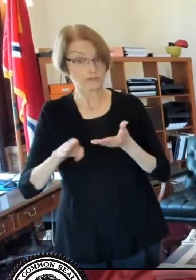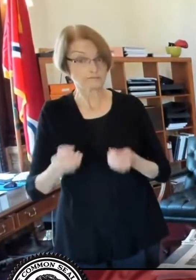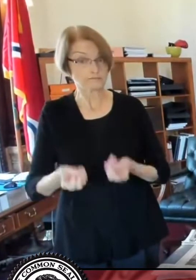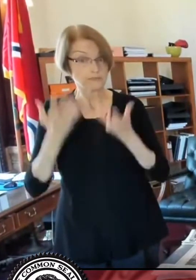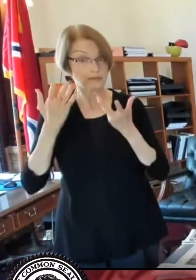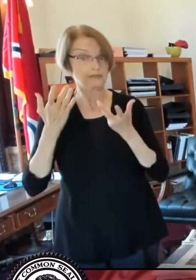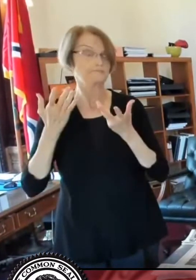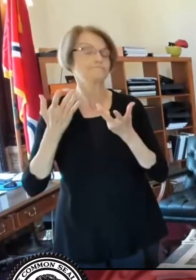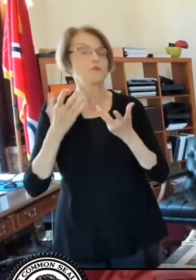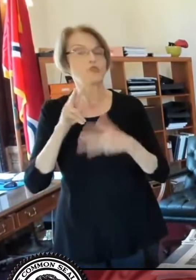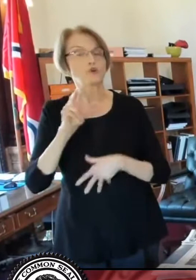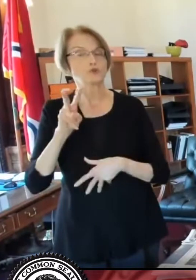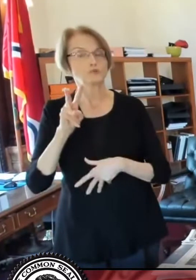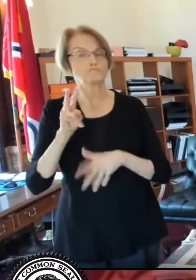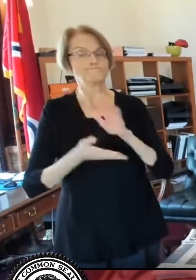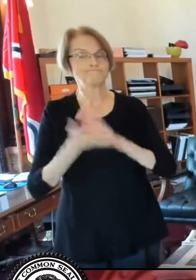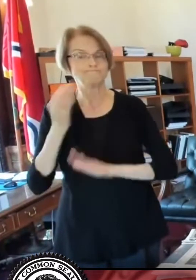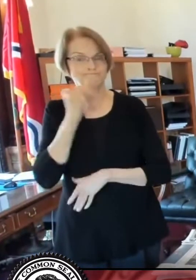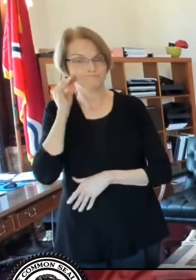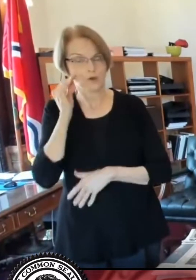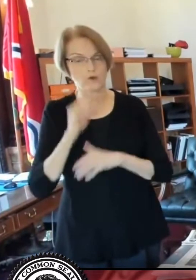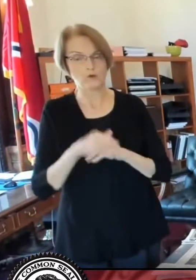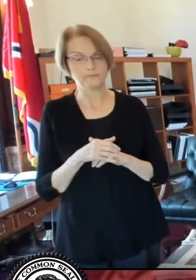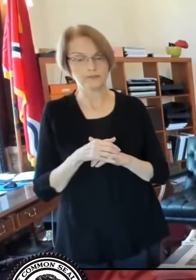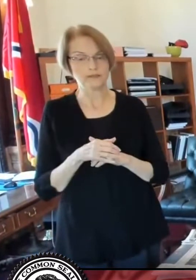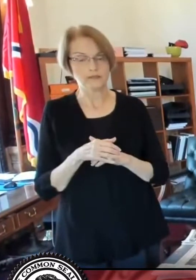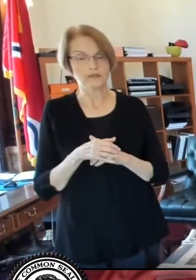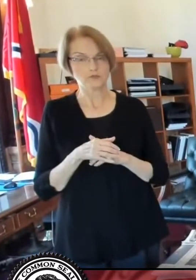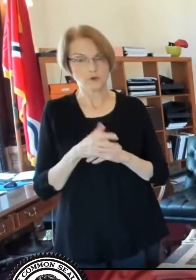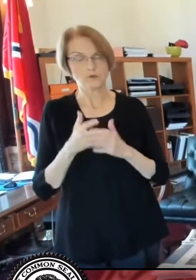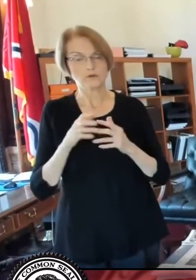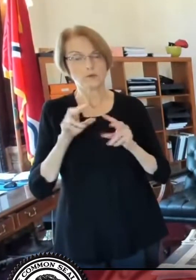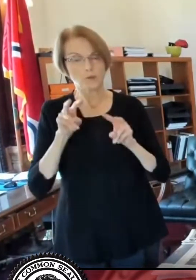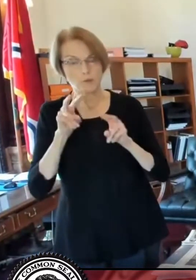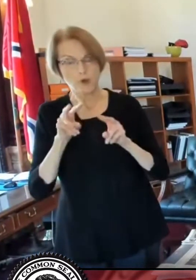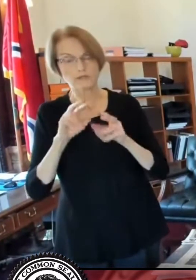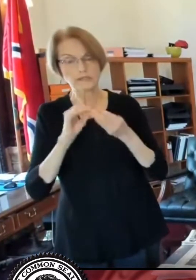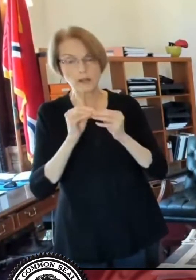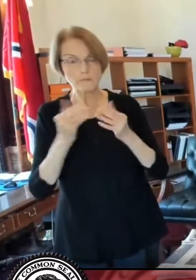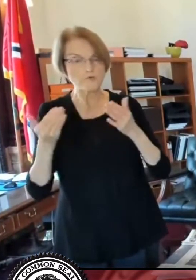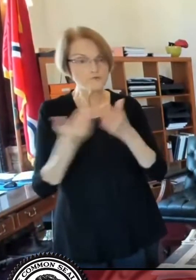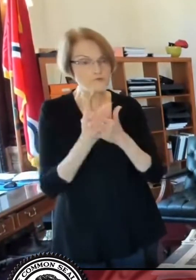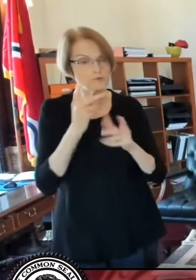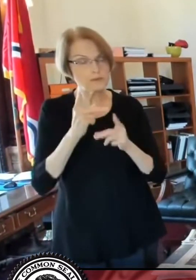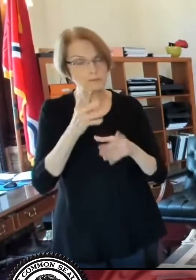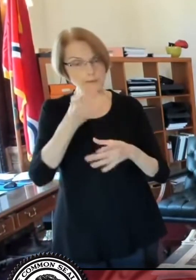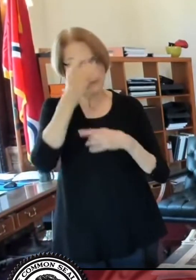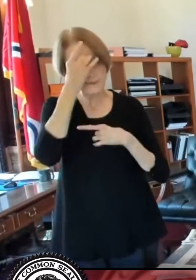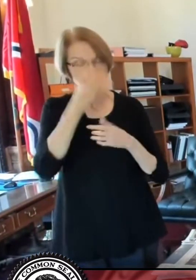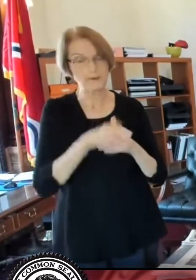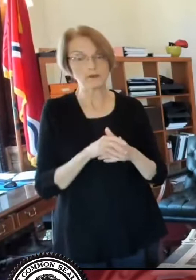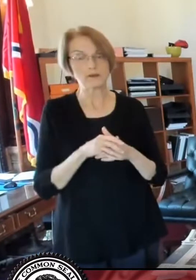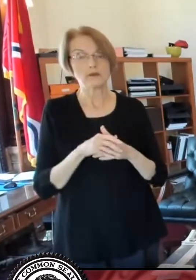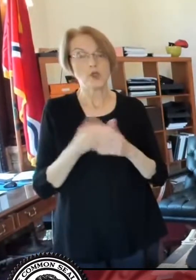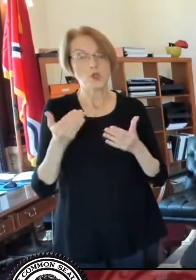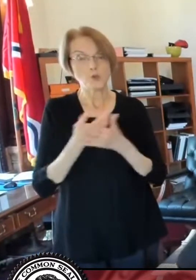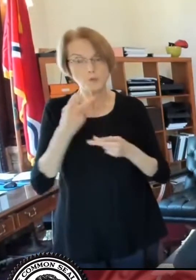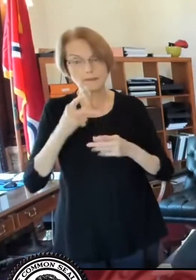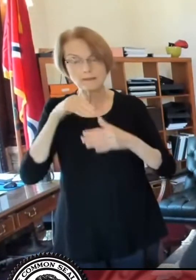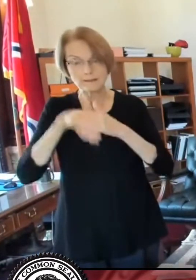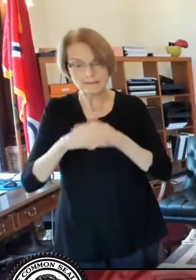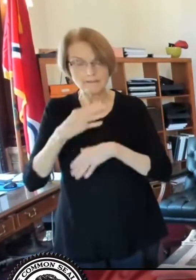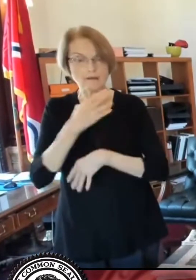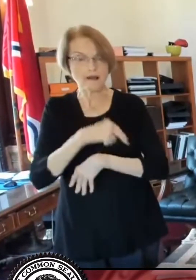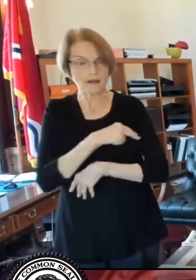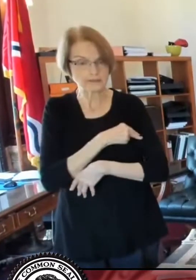So we just continue to watch the number of new cases. We watch the number of people that are in the hospital, in